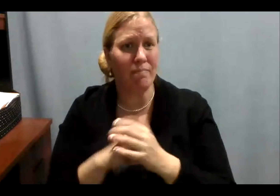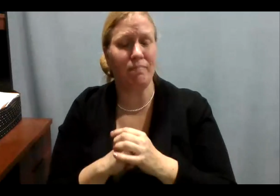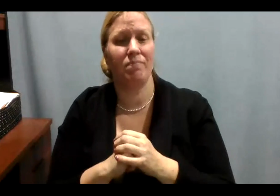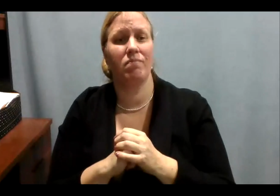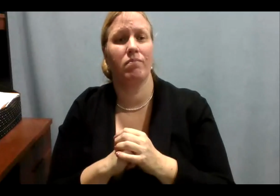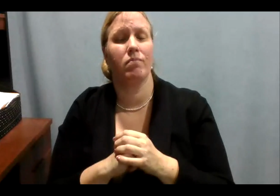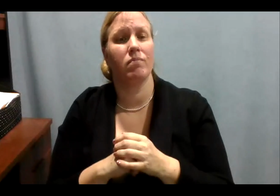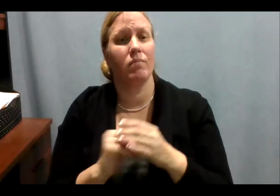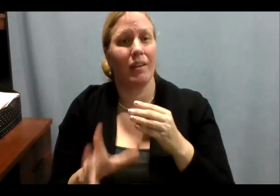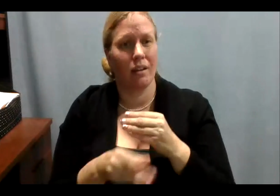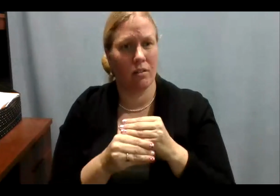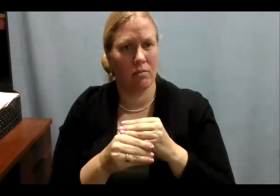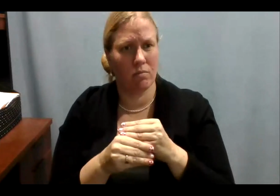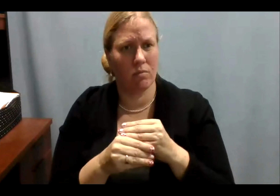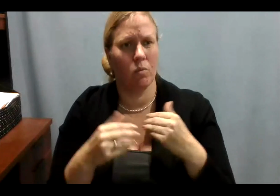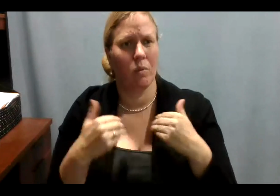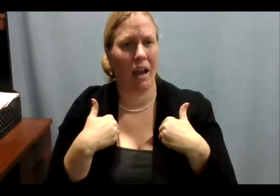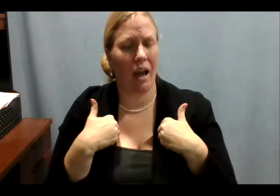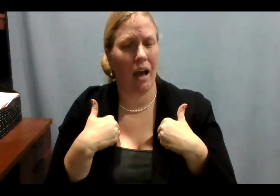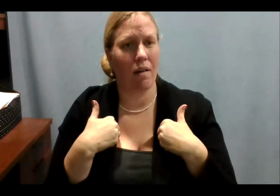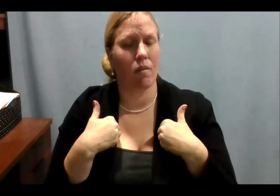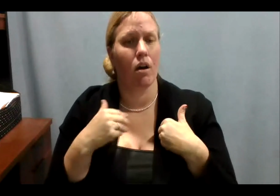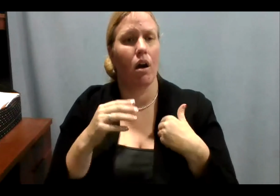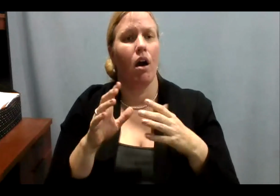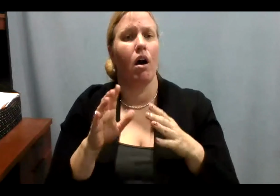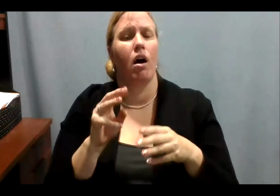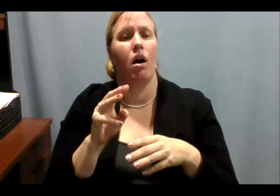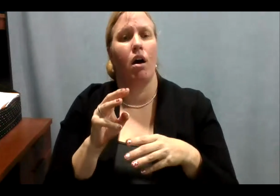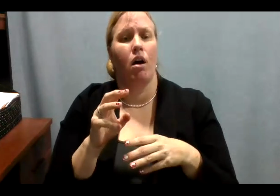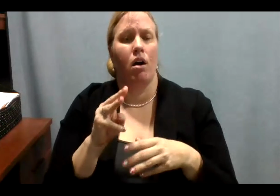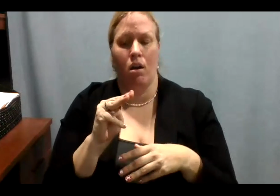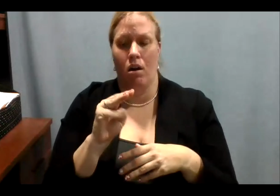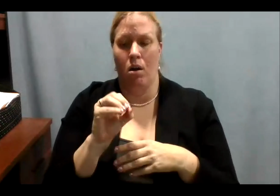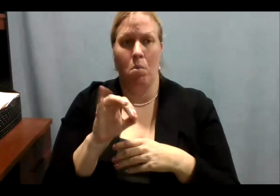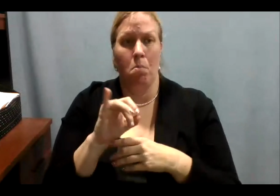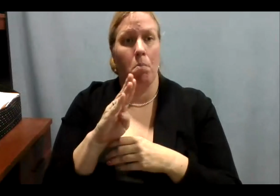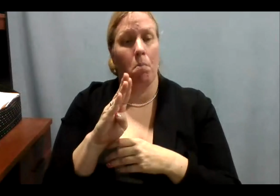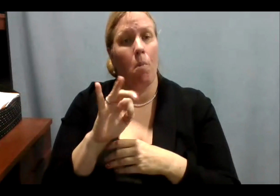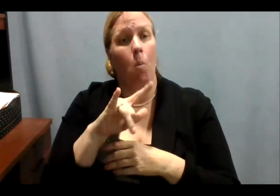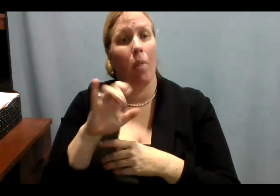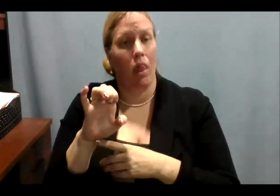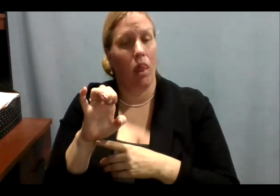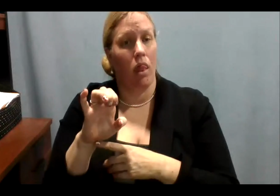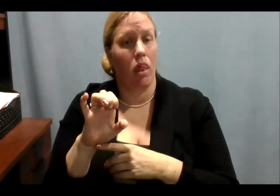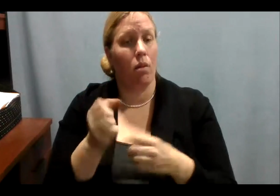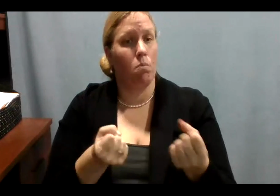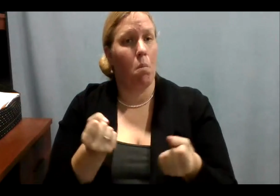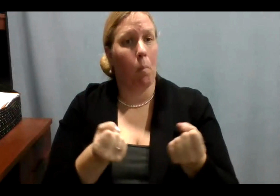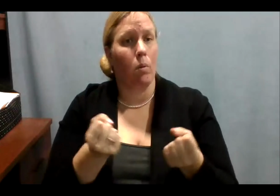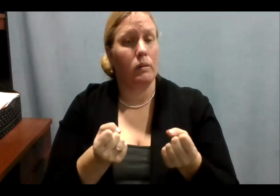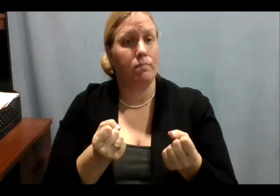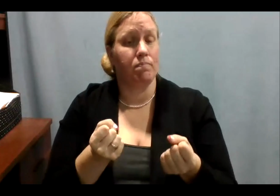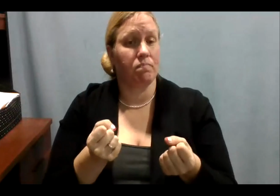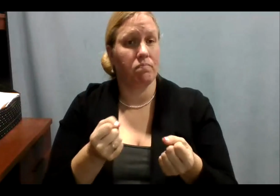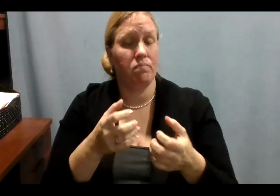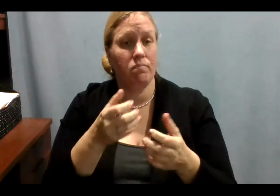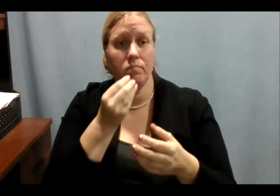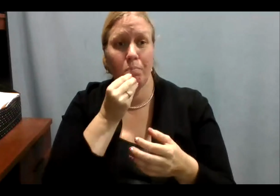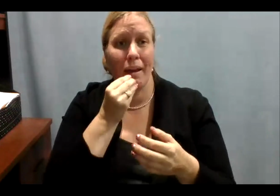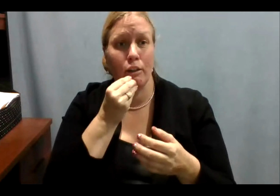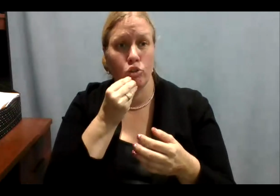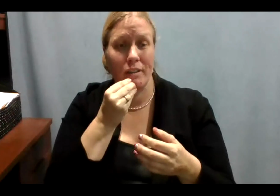in addition to that um we have a mobile pantry program that delivers uh over 500 meals every 500 grocery deliveries uh